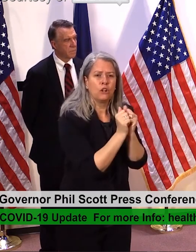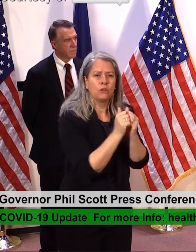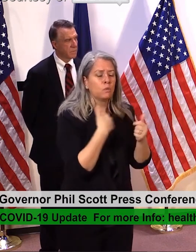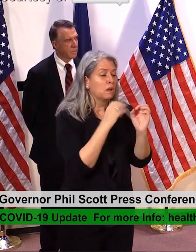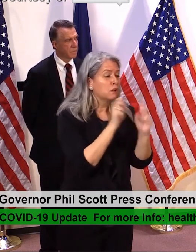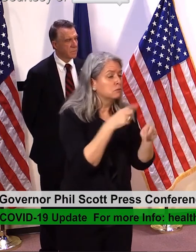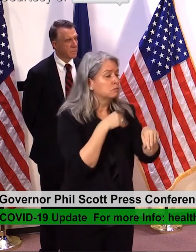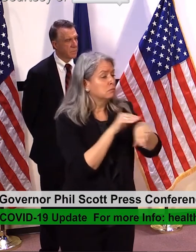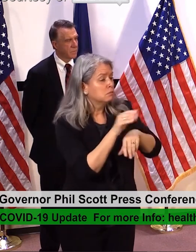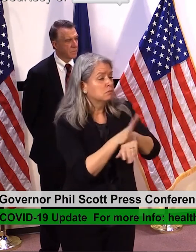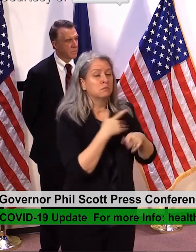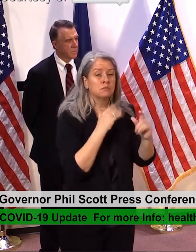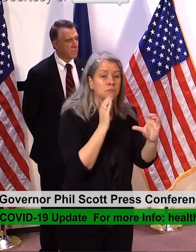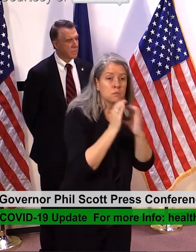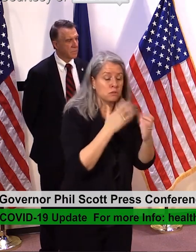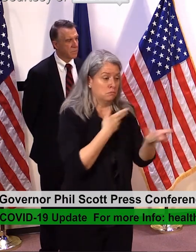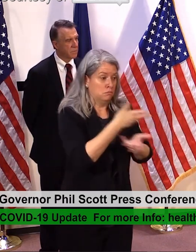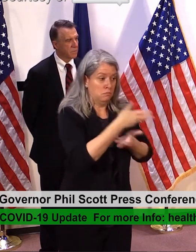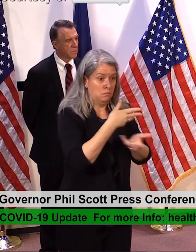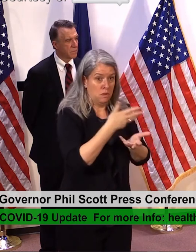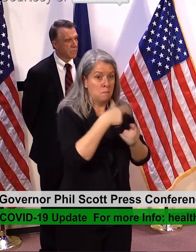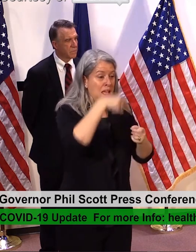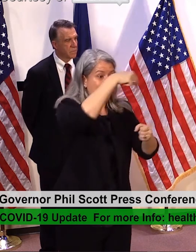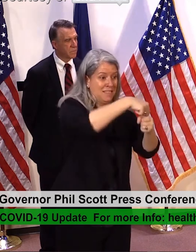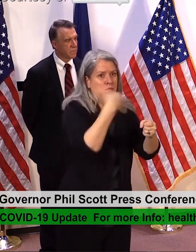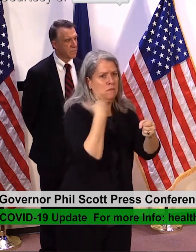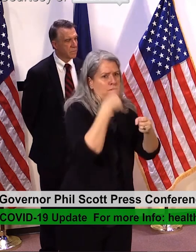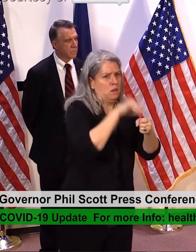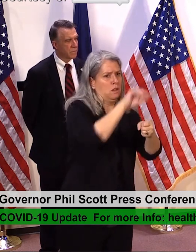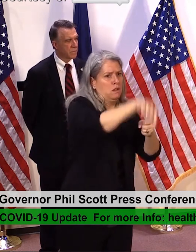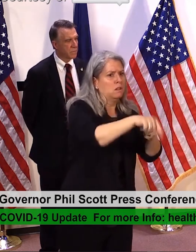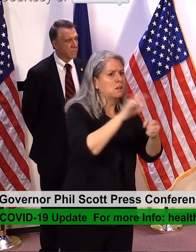educating, communicating with them at every moment. Does that answer your question?